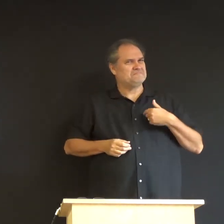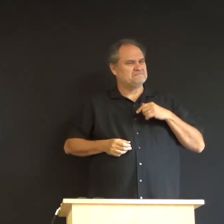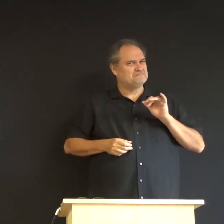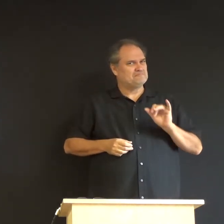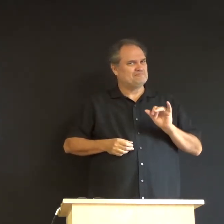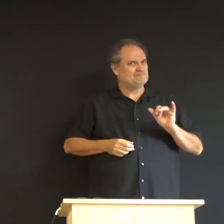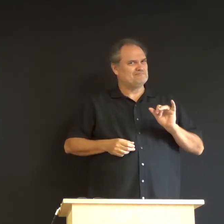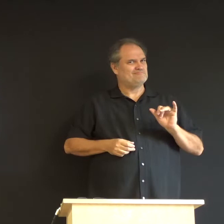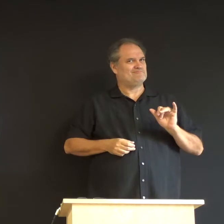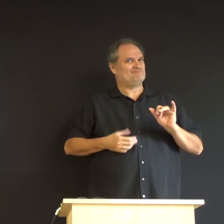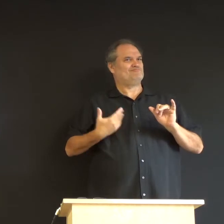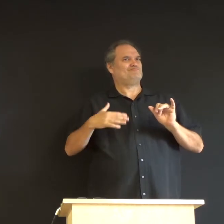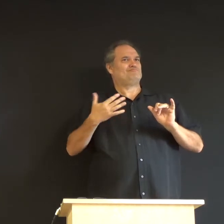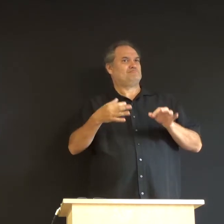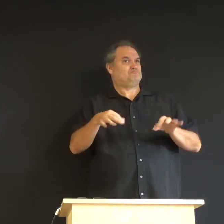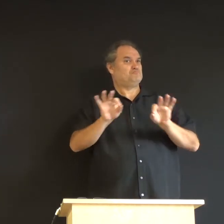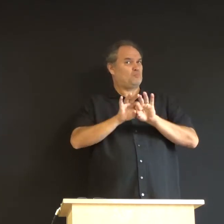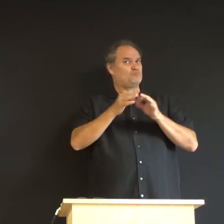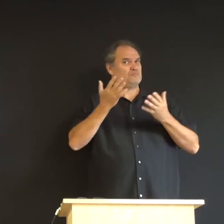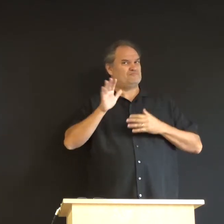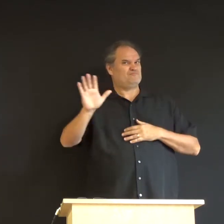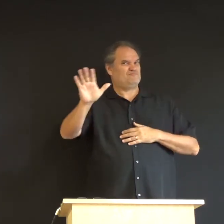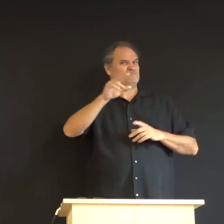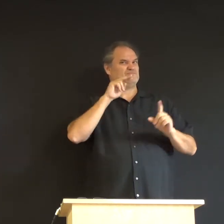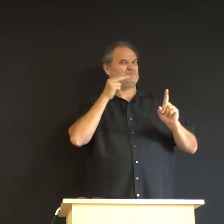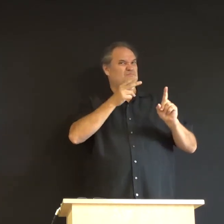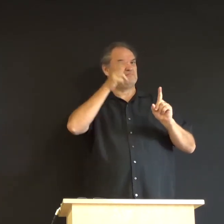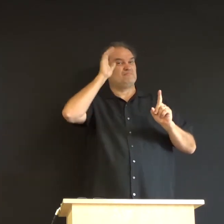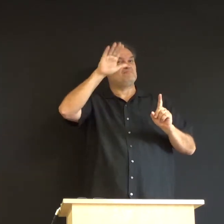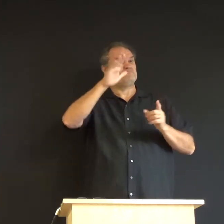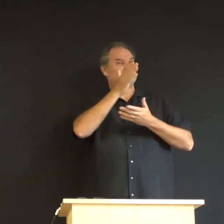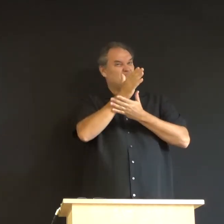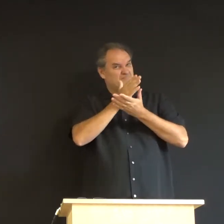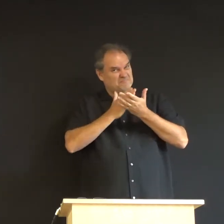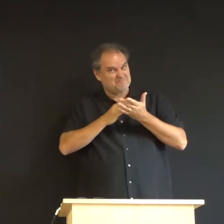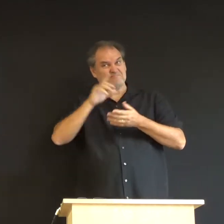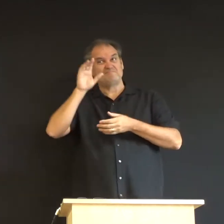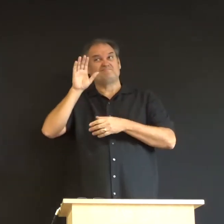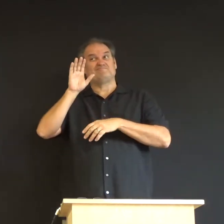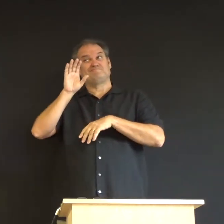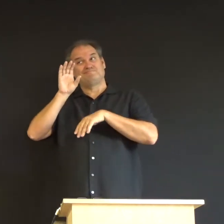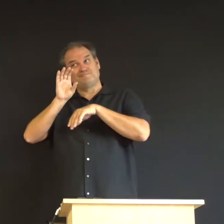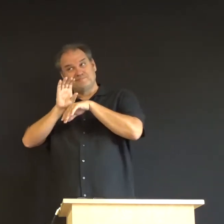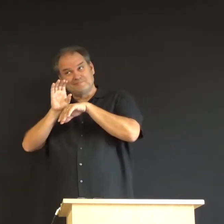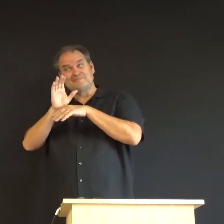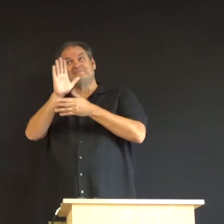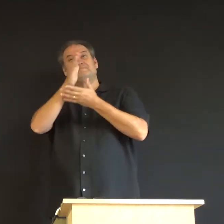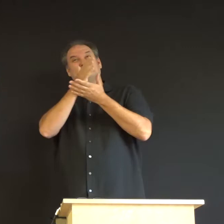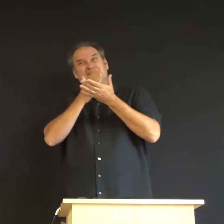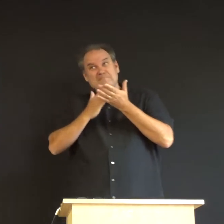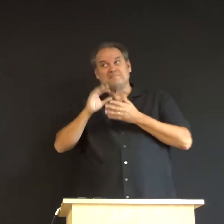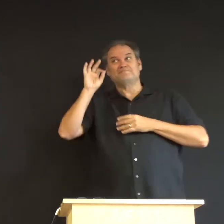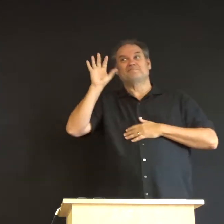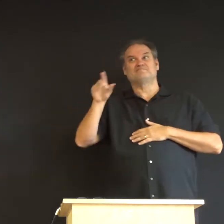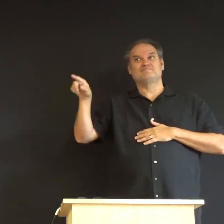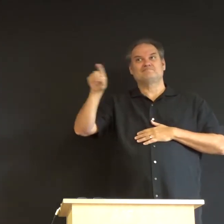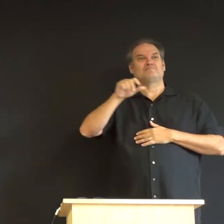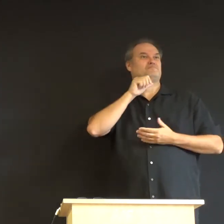You don't talk a whole lot about demons. It's important that our views are clear. In some churches,